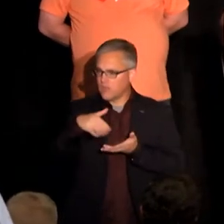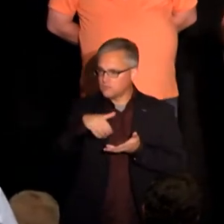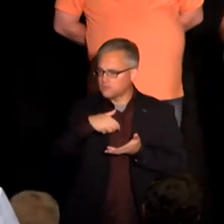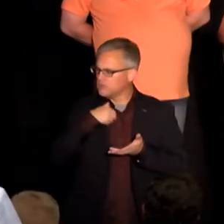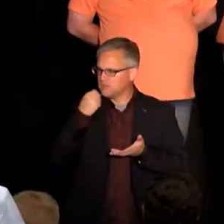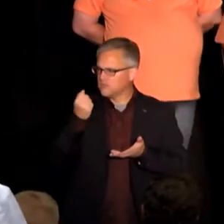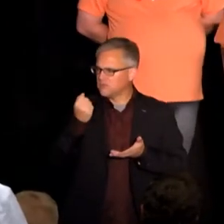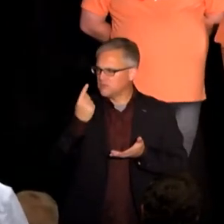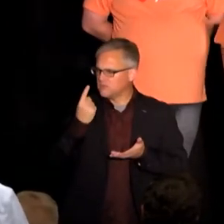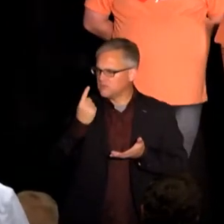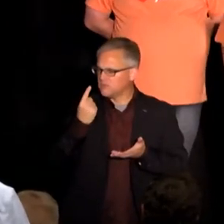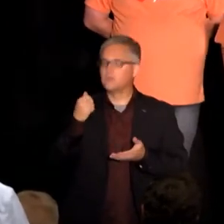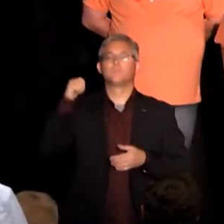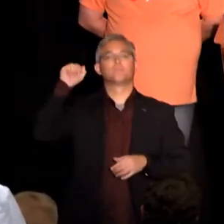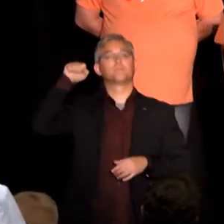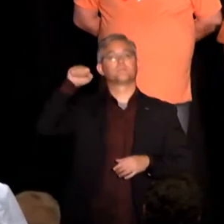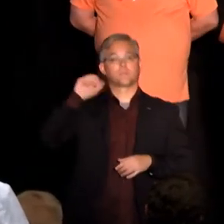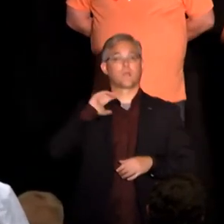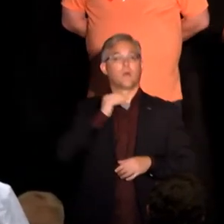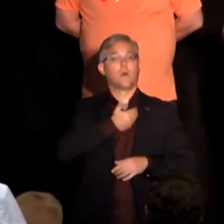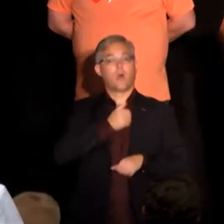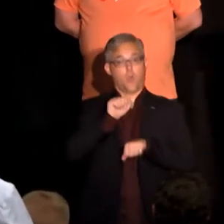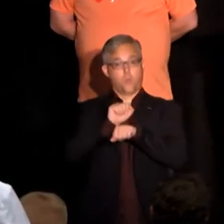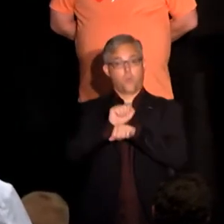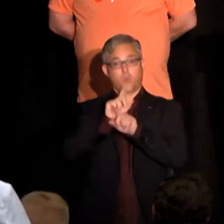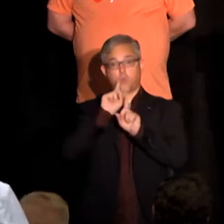understand correctly. Our work order system,